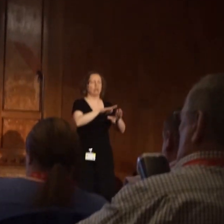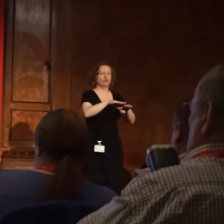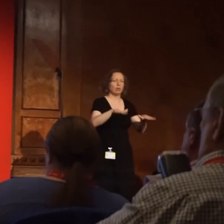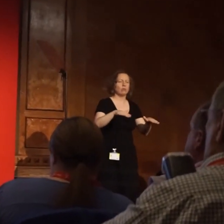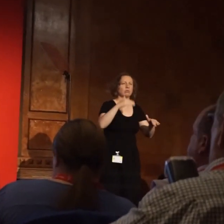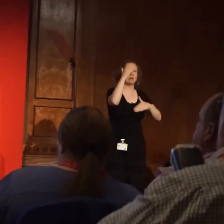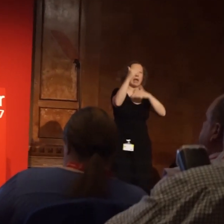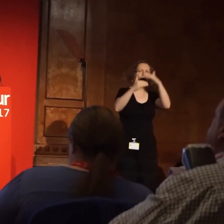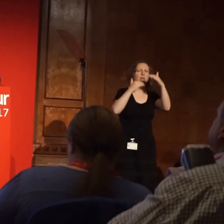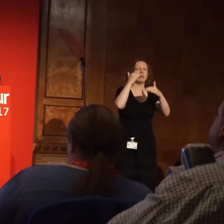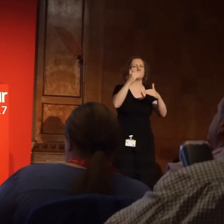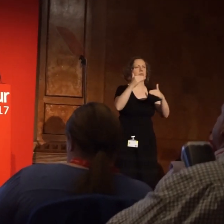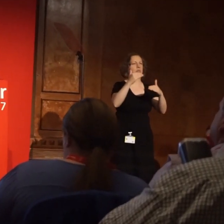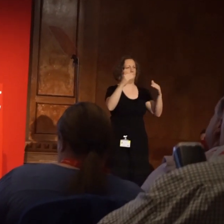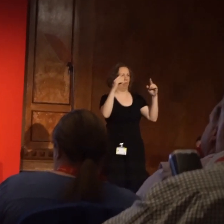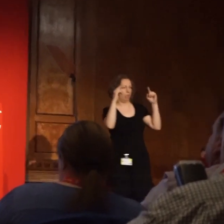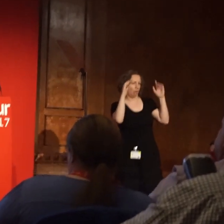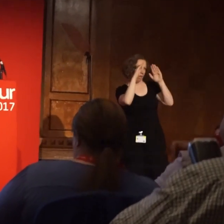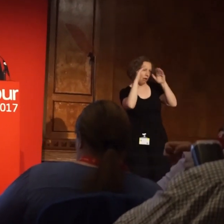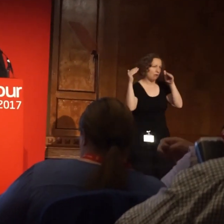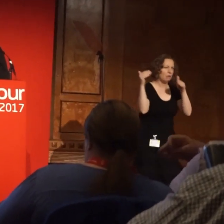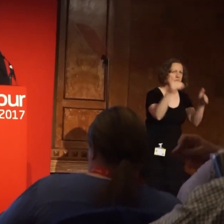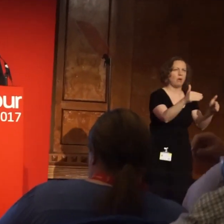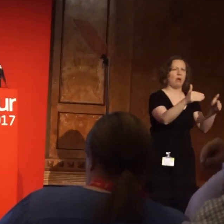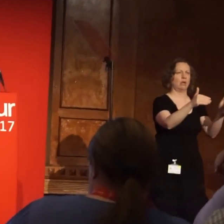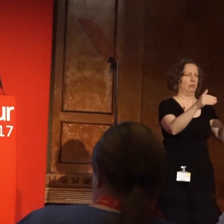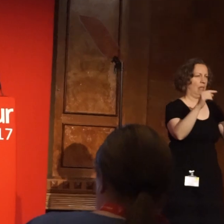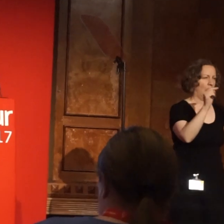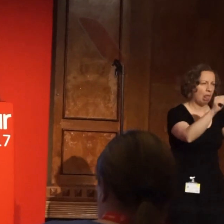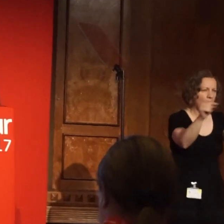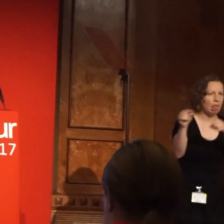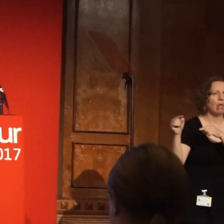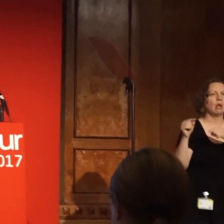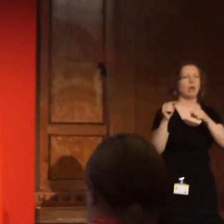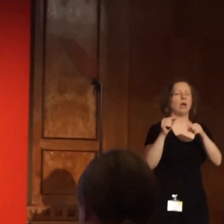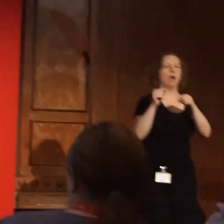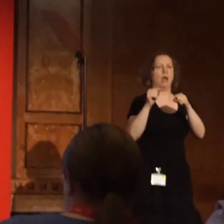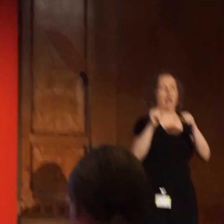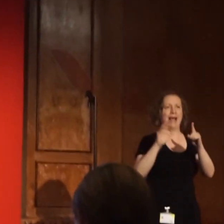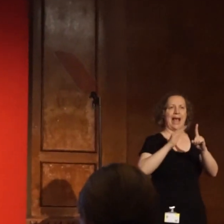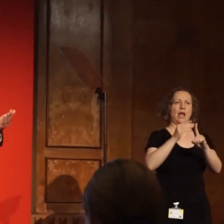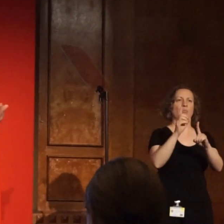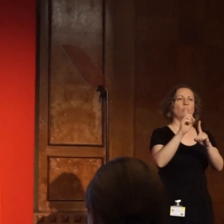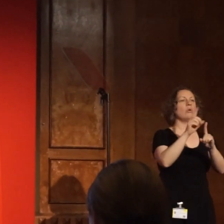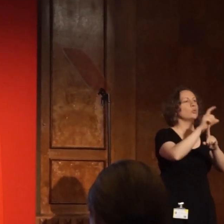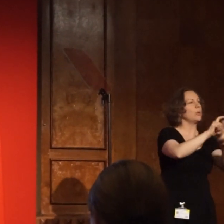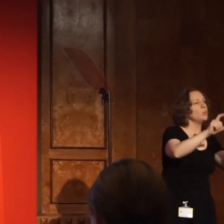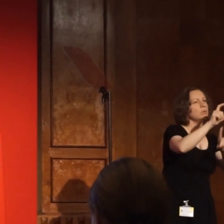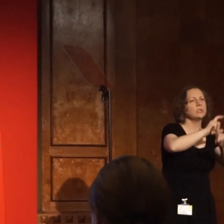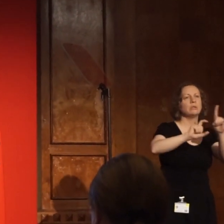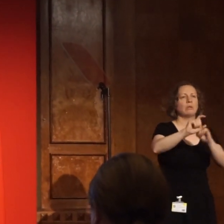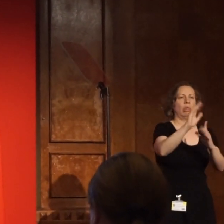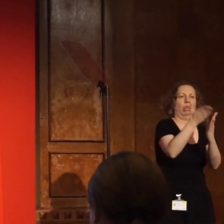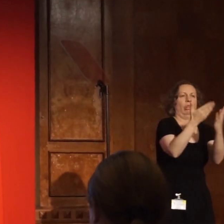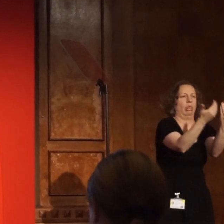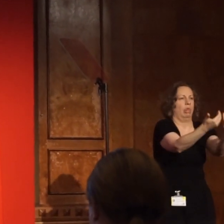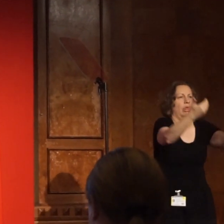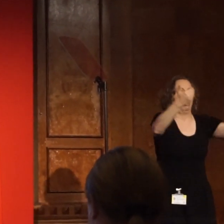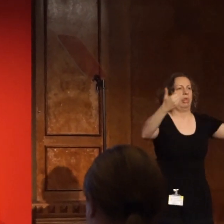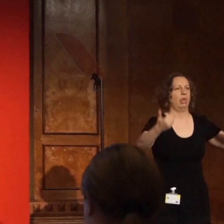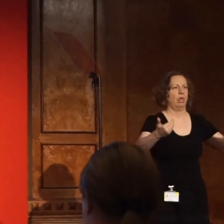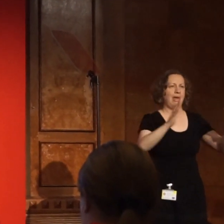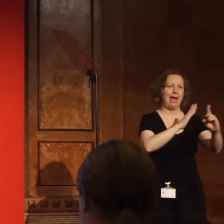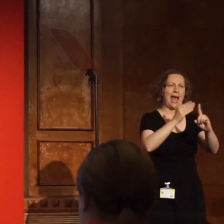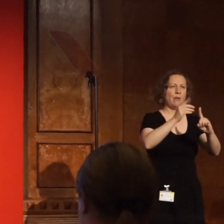without discrimination. It was a brutal attempt to divide communities and set us against each